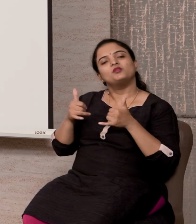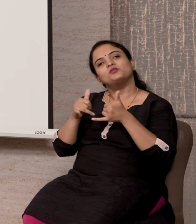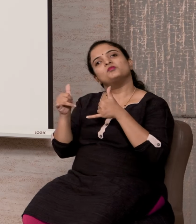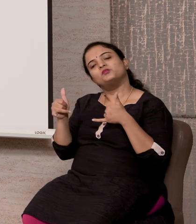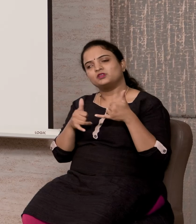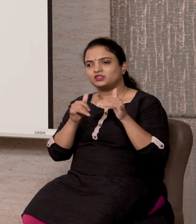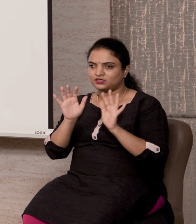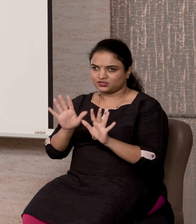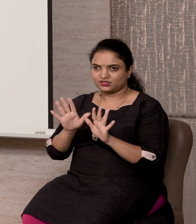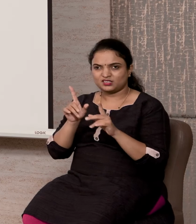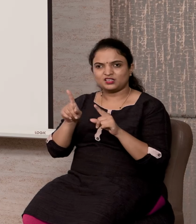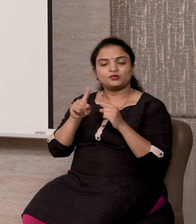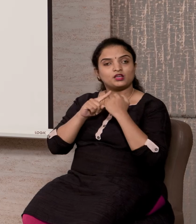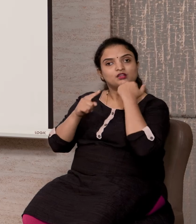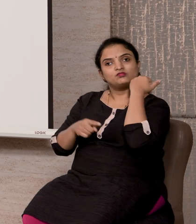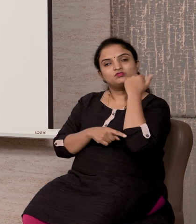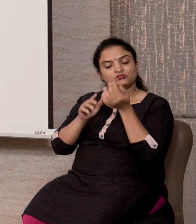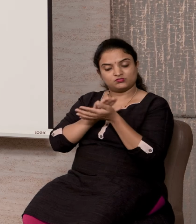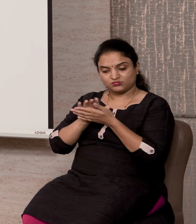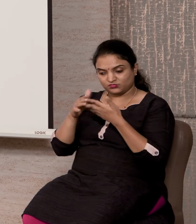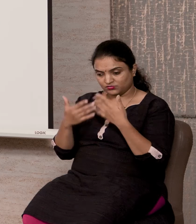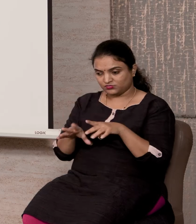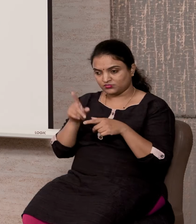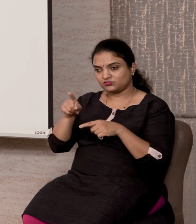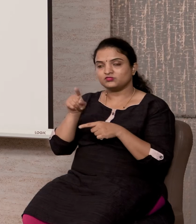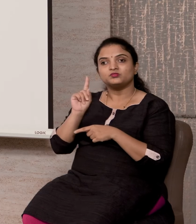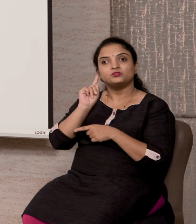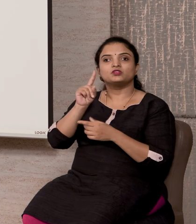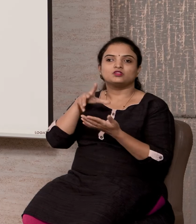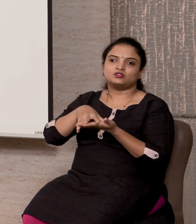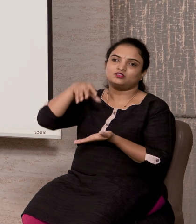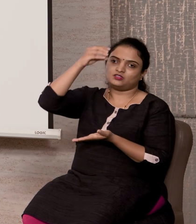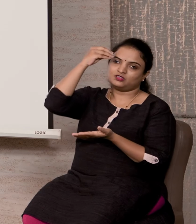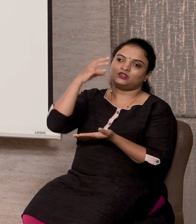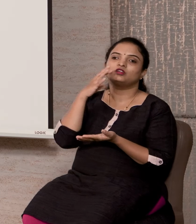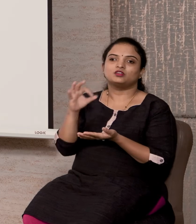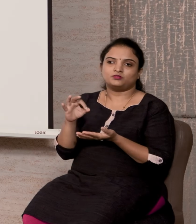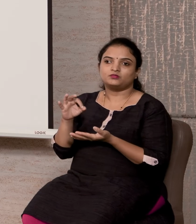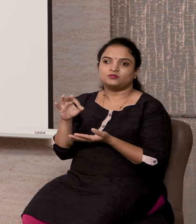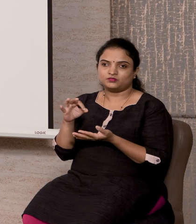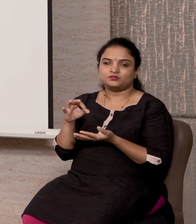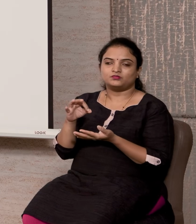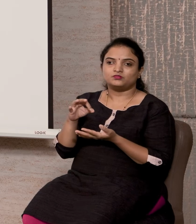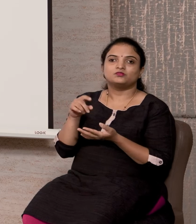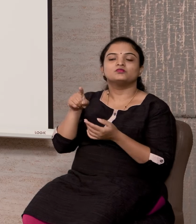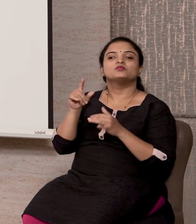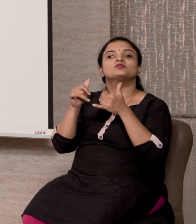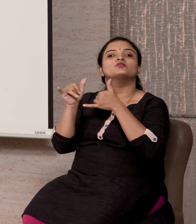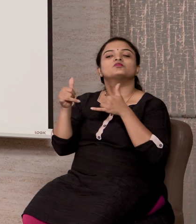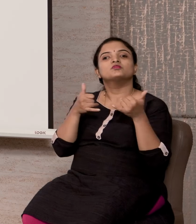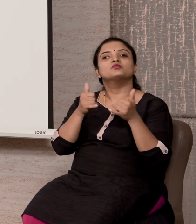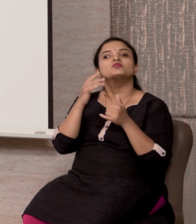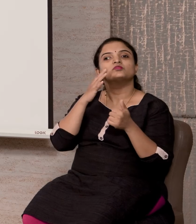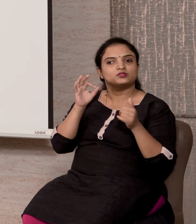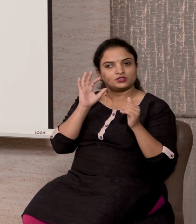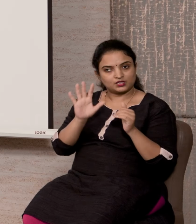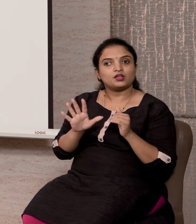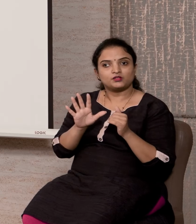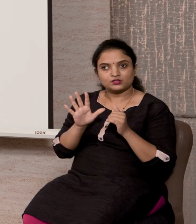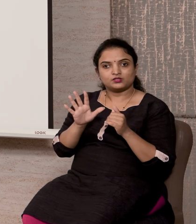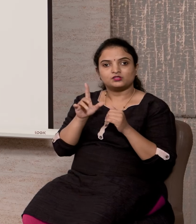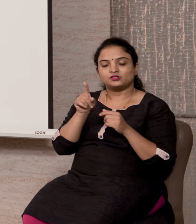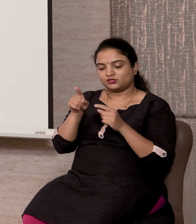game, but after you complete playing the game, you've actually learned something out of the game, right? So such games are called serious games. So that is what